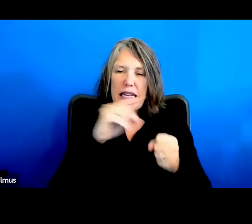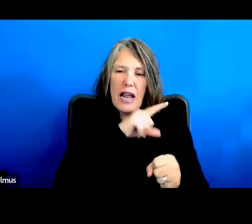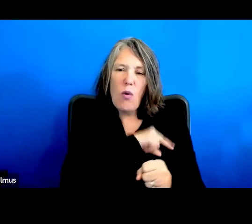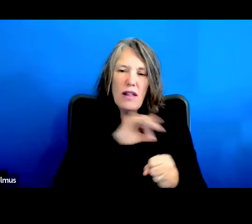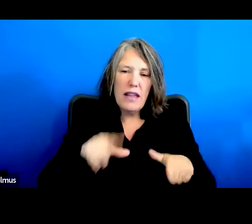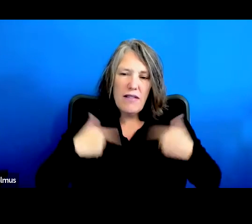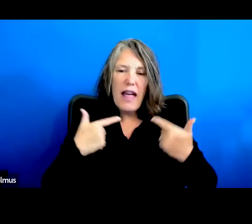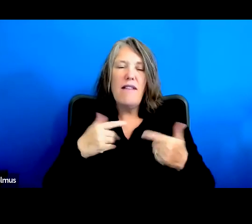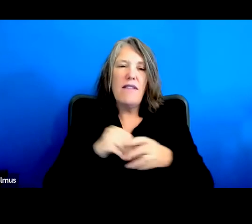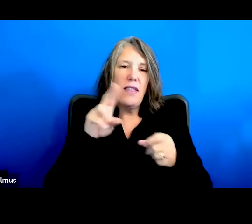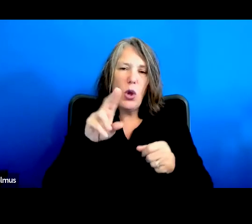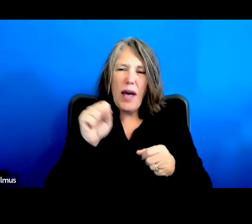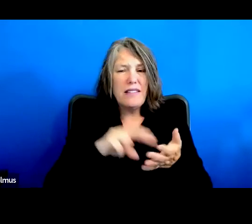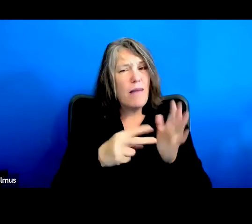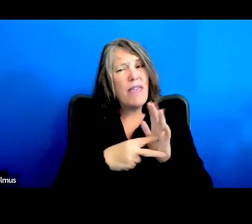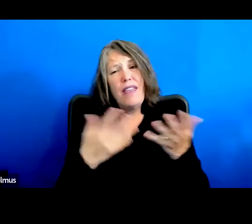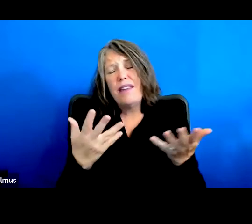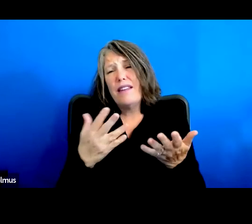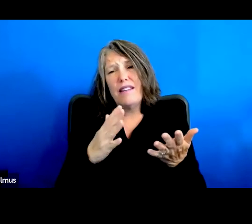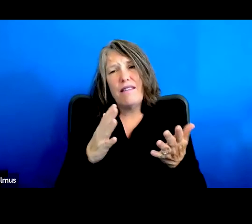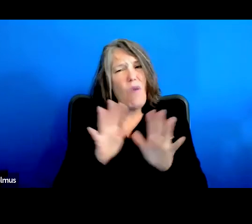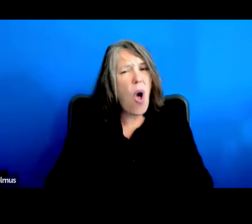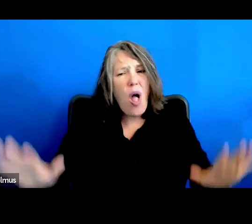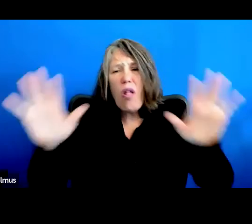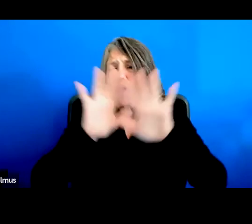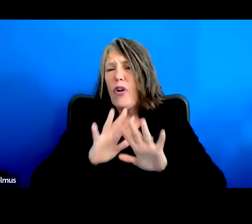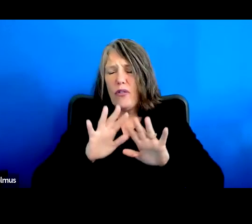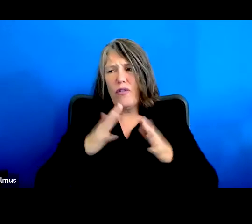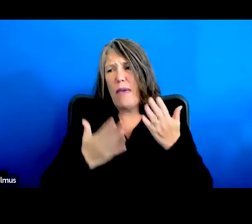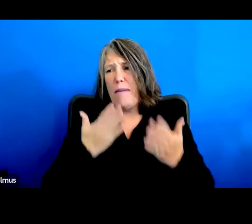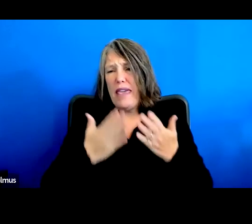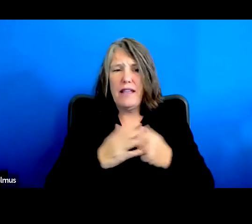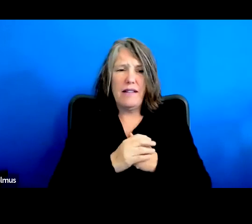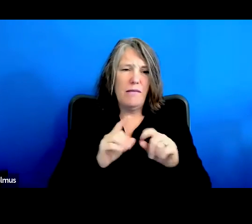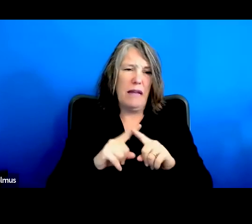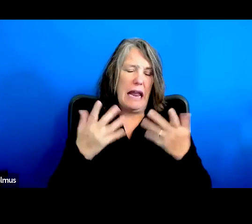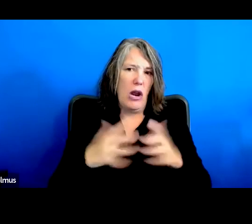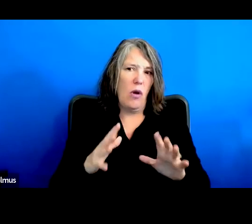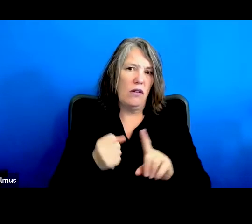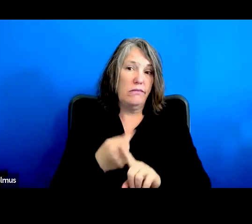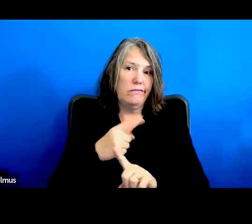people in the US. I mean, internet all over maybe, but don't want to get too